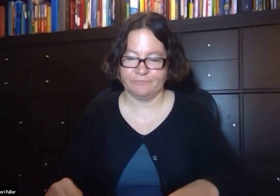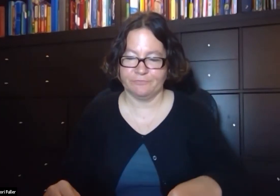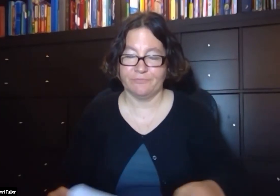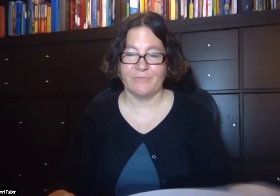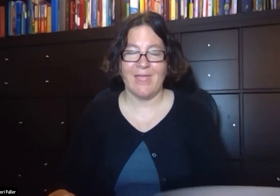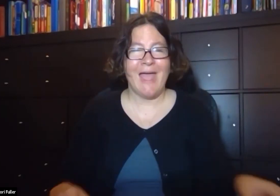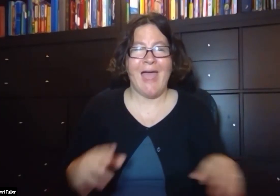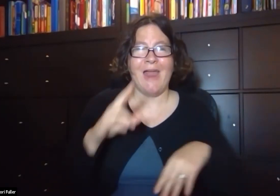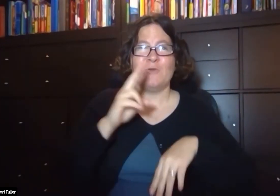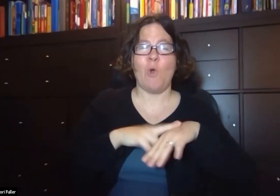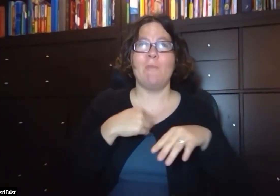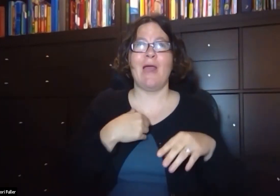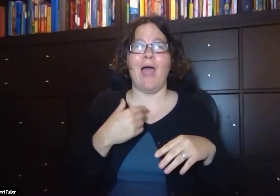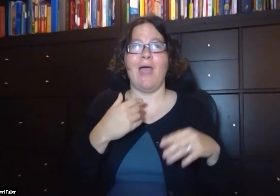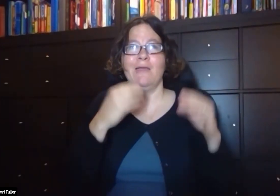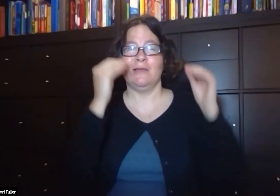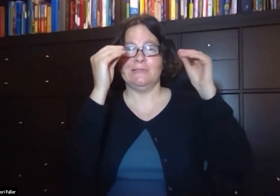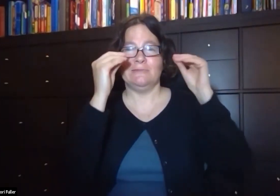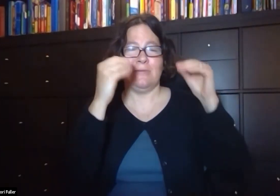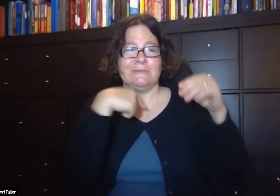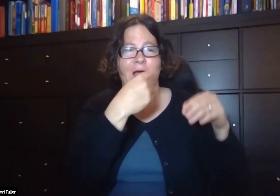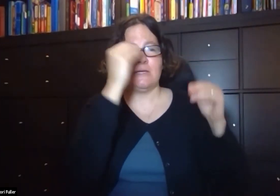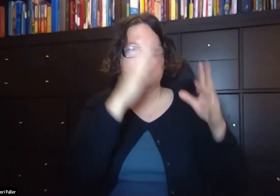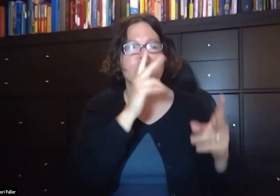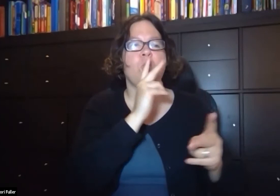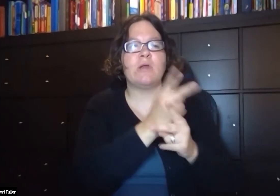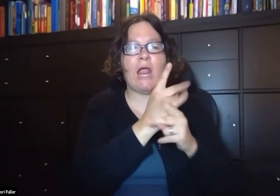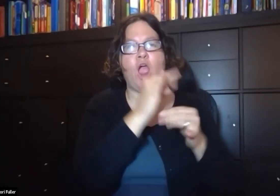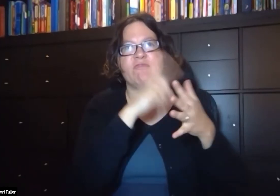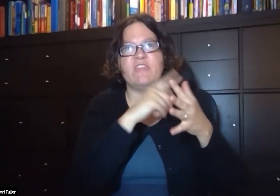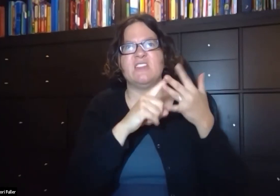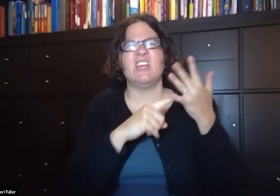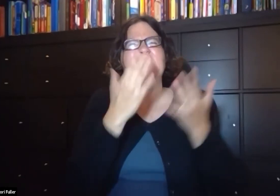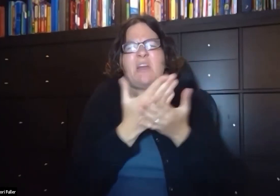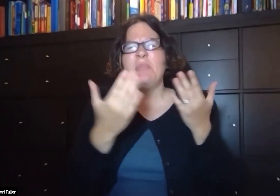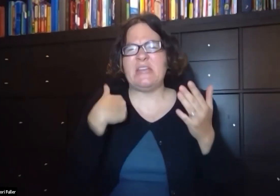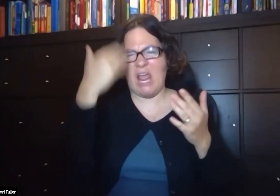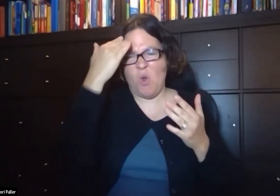And it's important that we have this in our day of Sabbath.